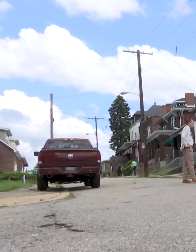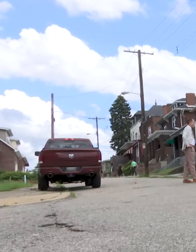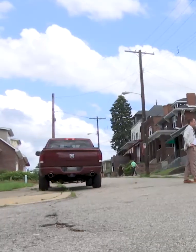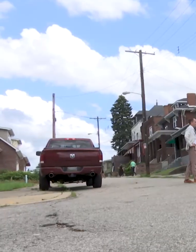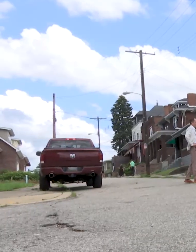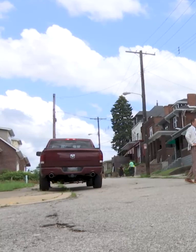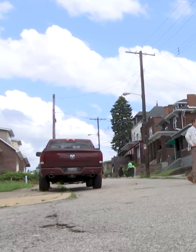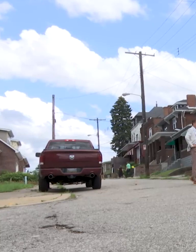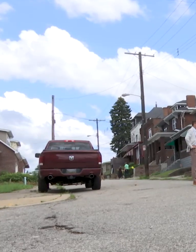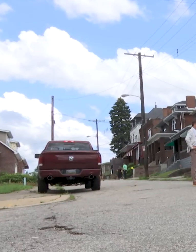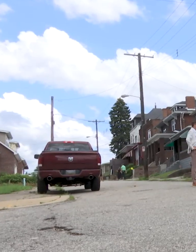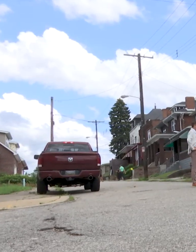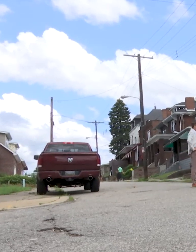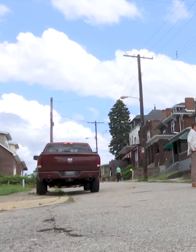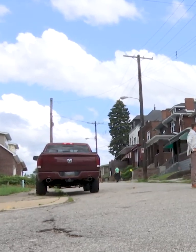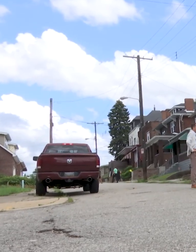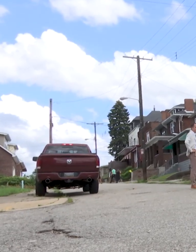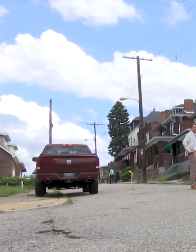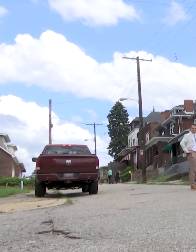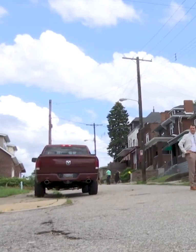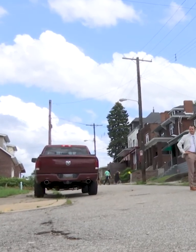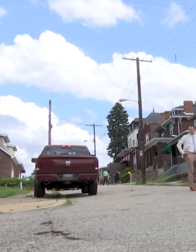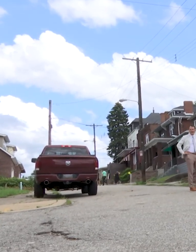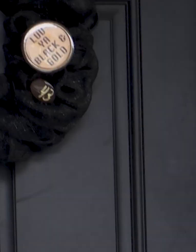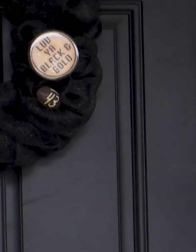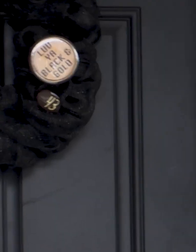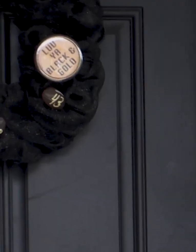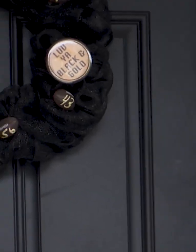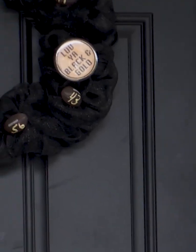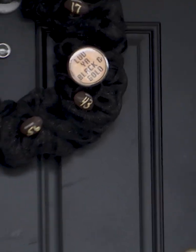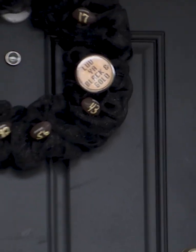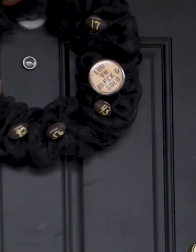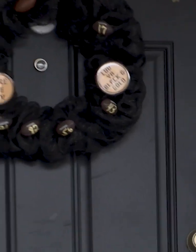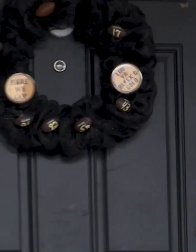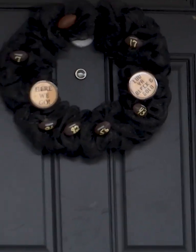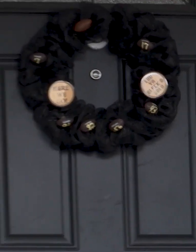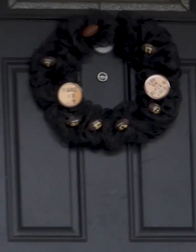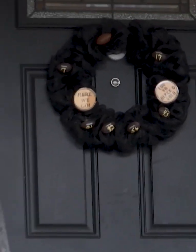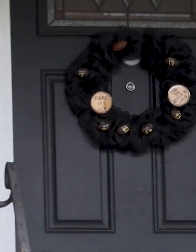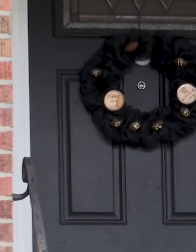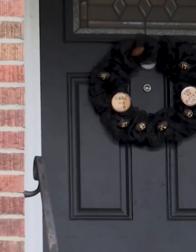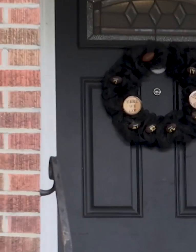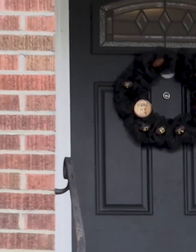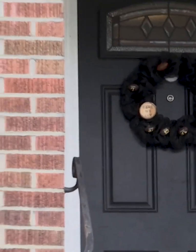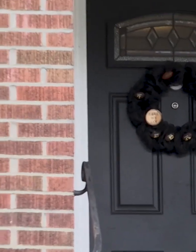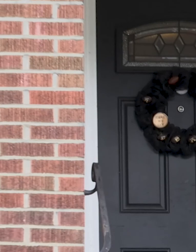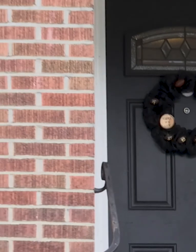in a couple minutes. All right.